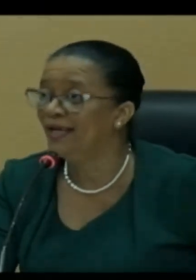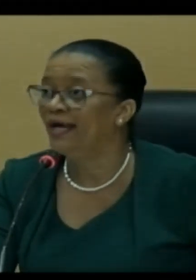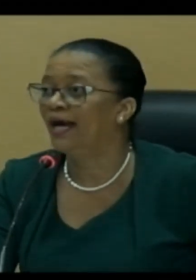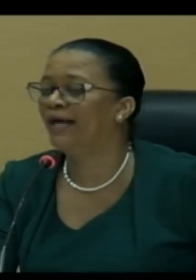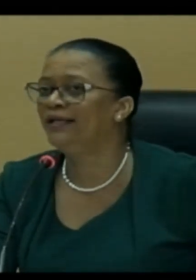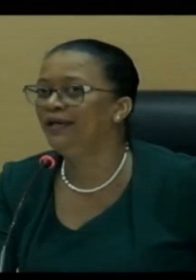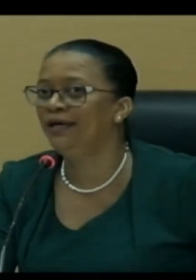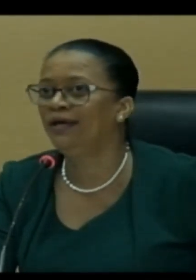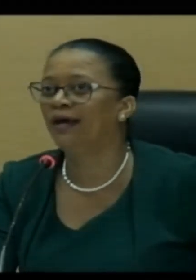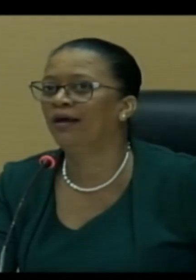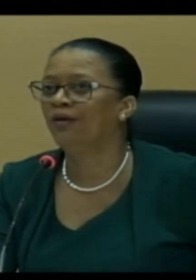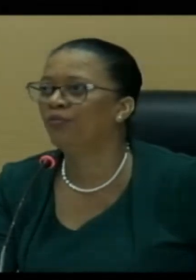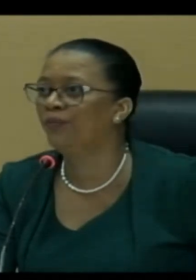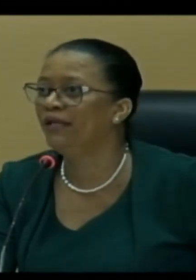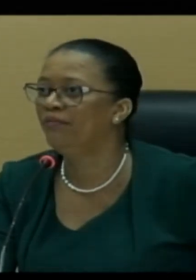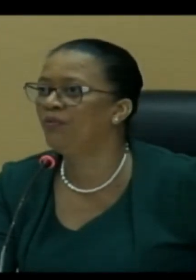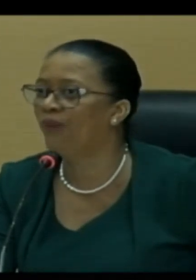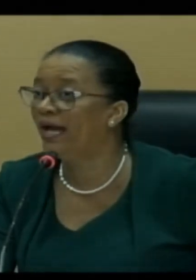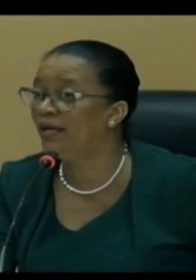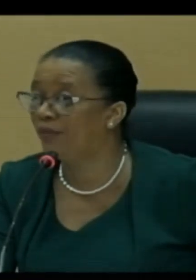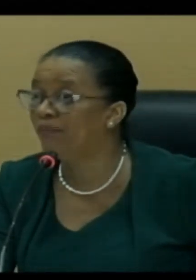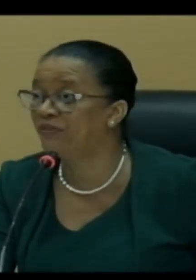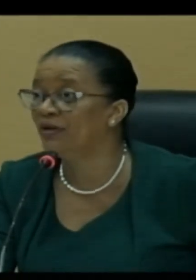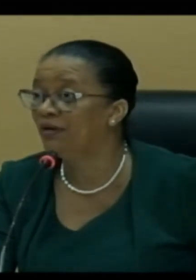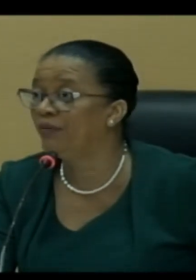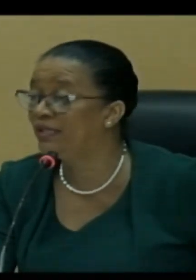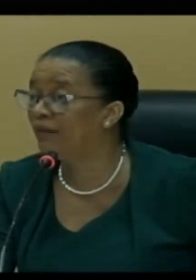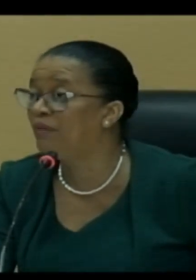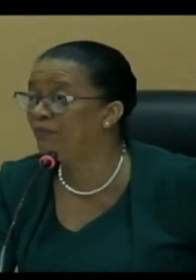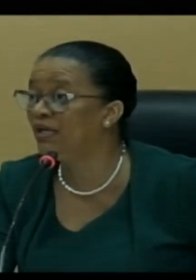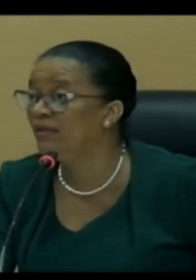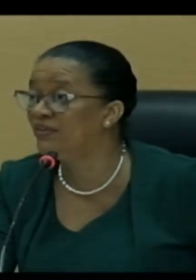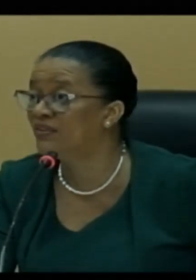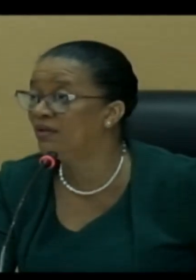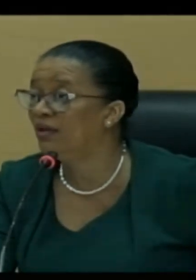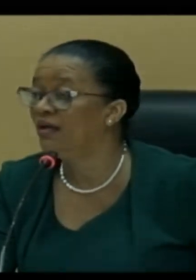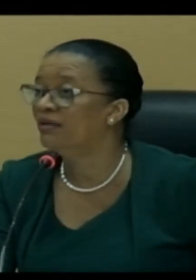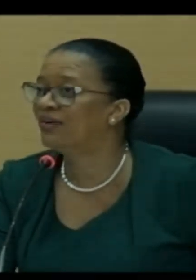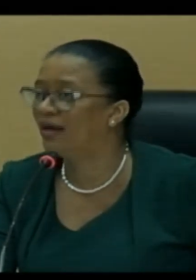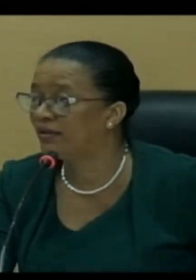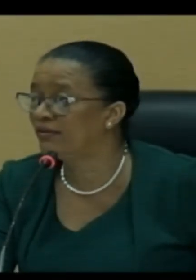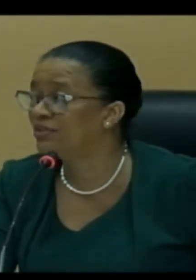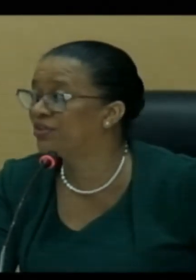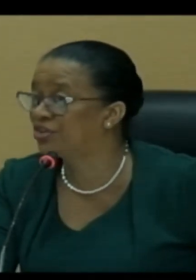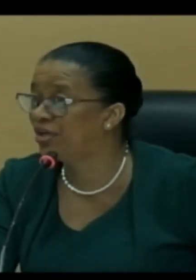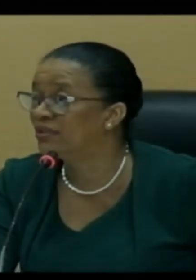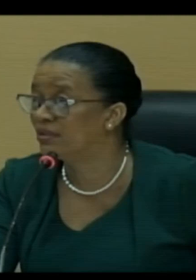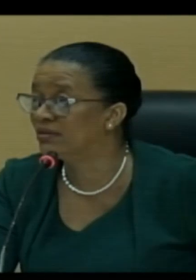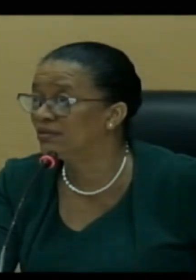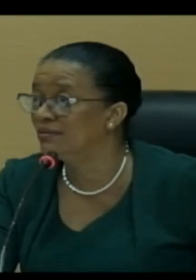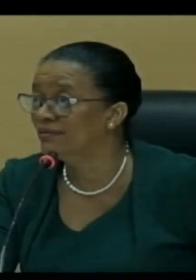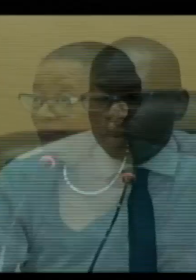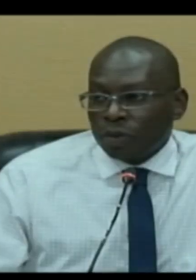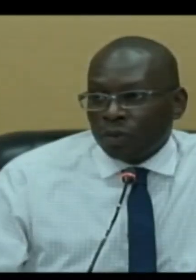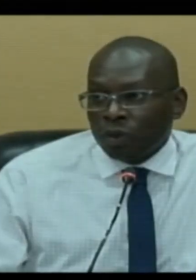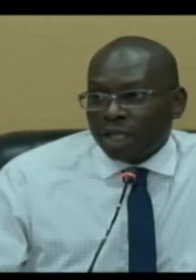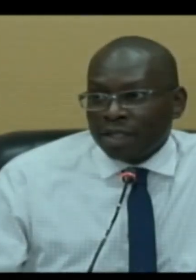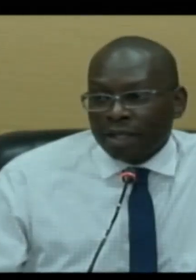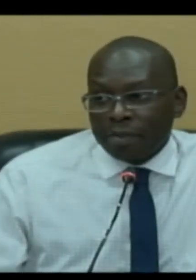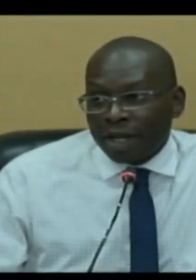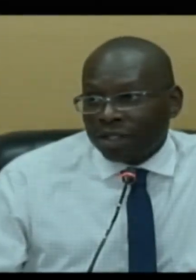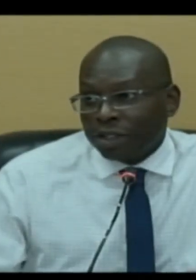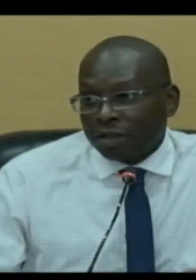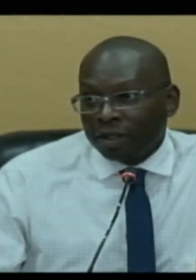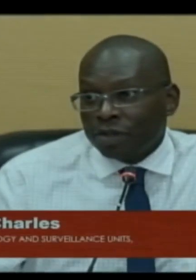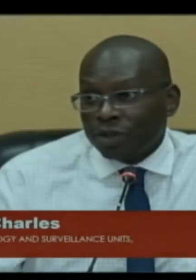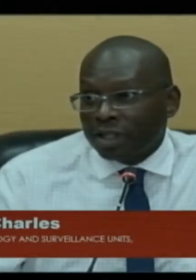nurses, and they will be well equipped with their PPEs to handle such cases. Once